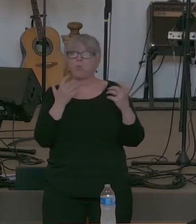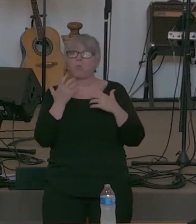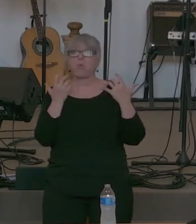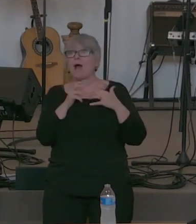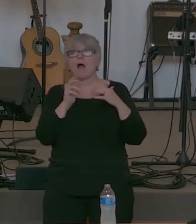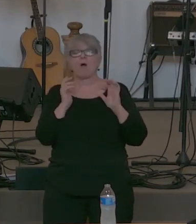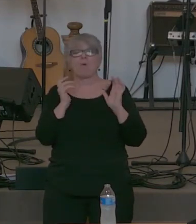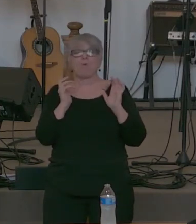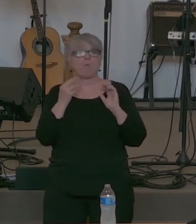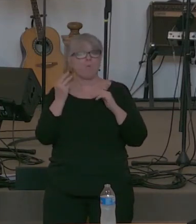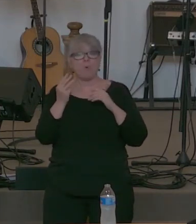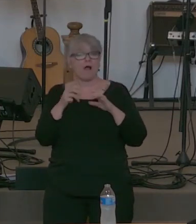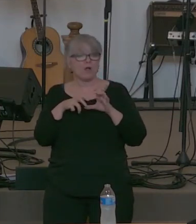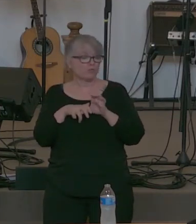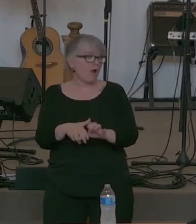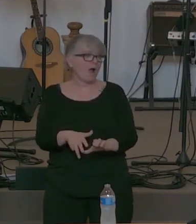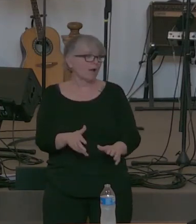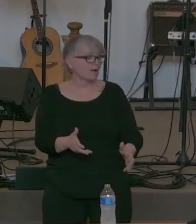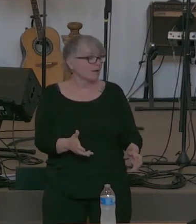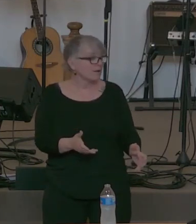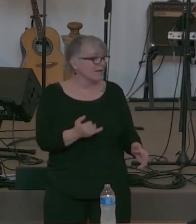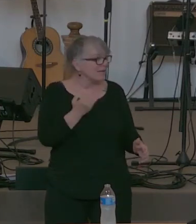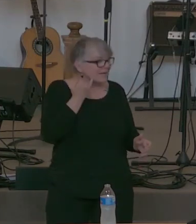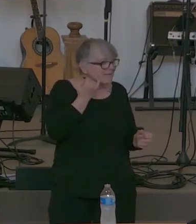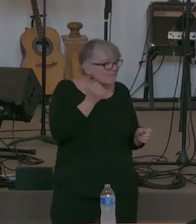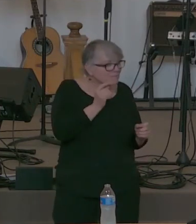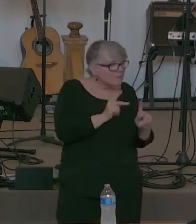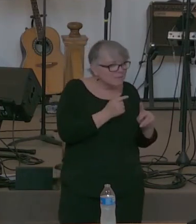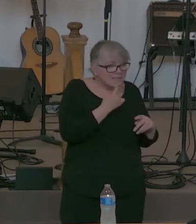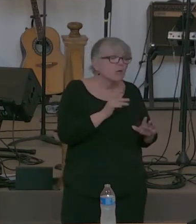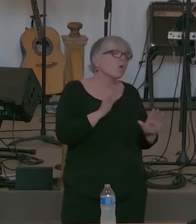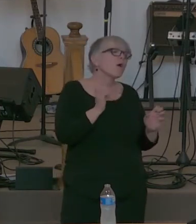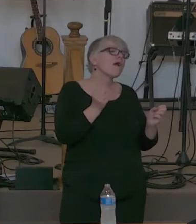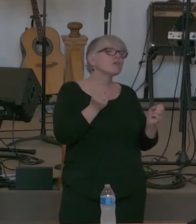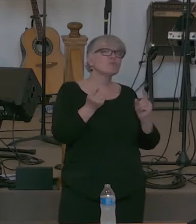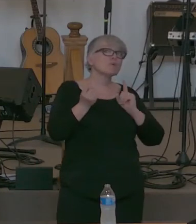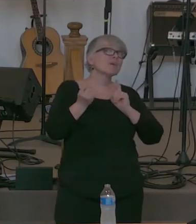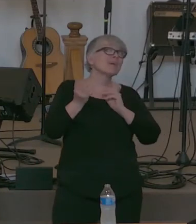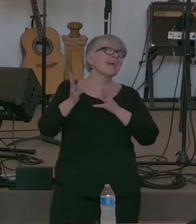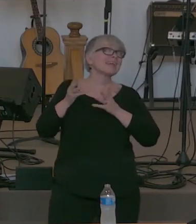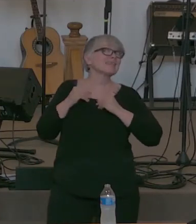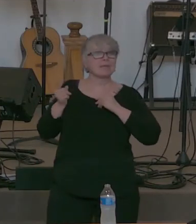anybody that tells you it's all going to be peaches and cream is lying to you.